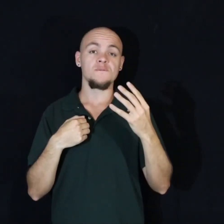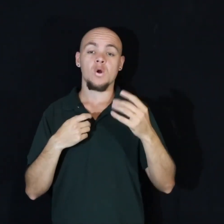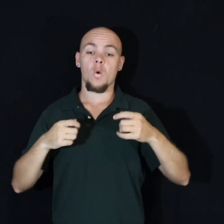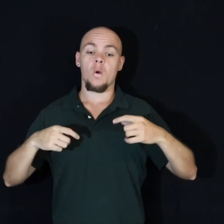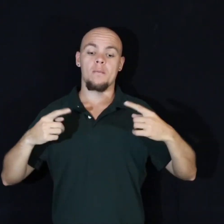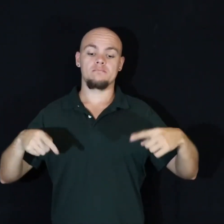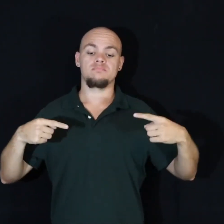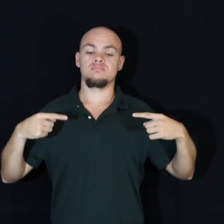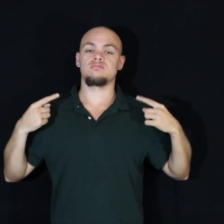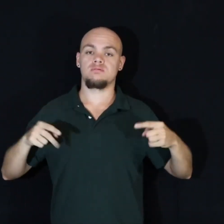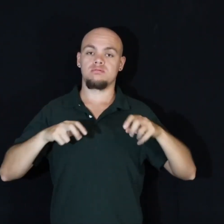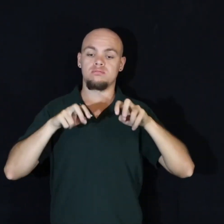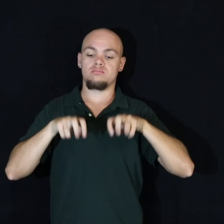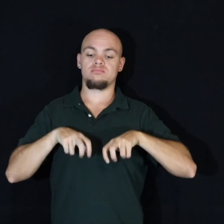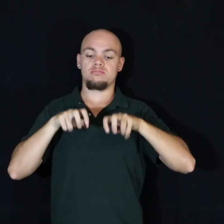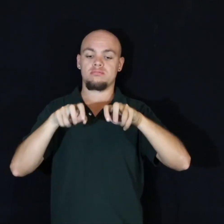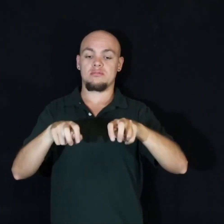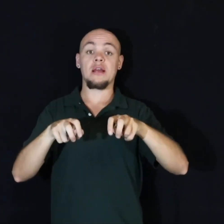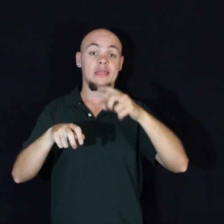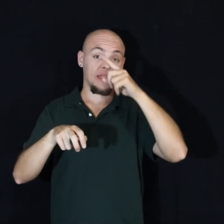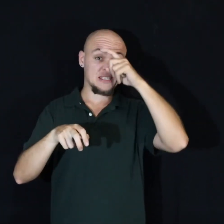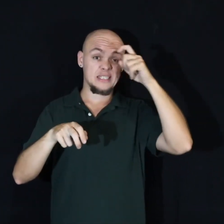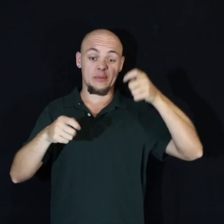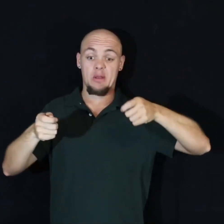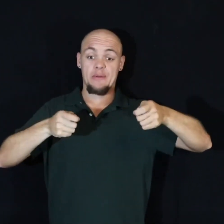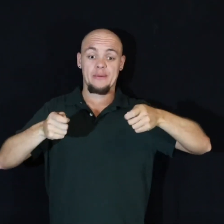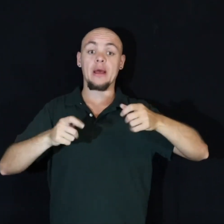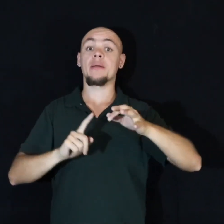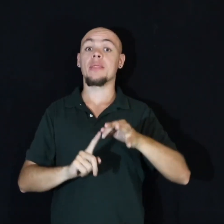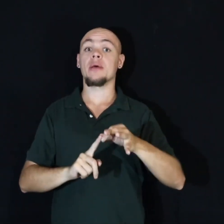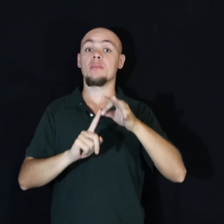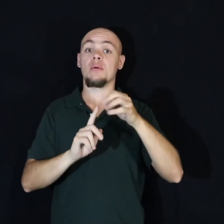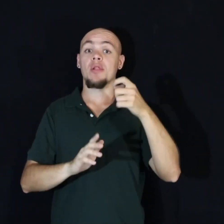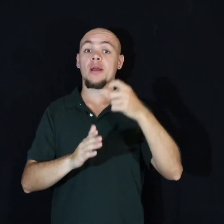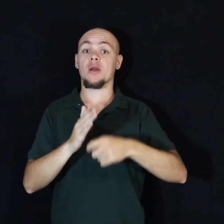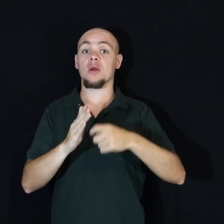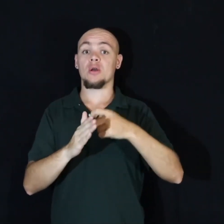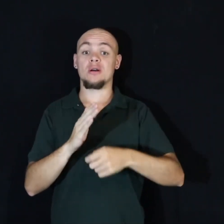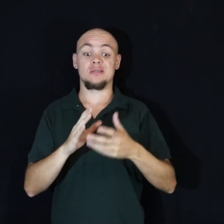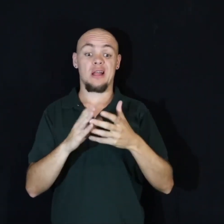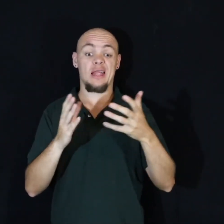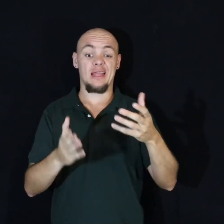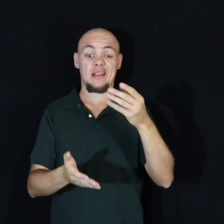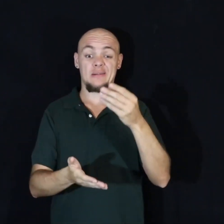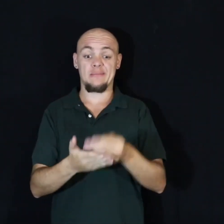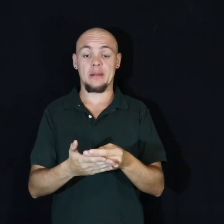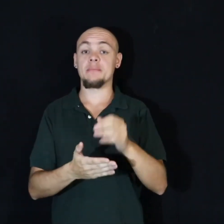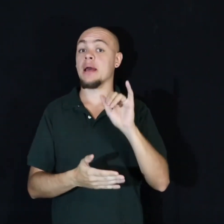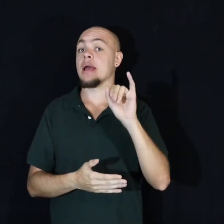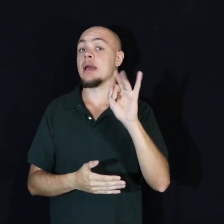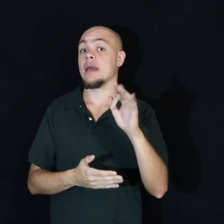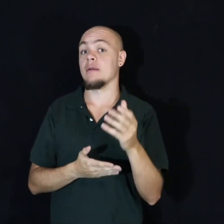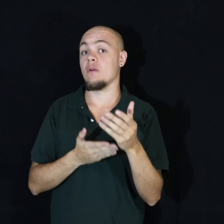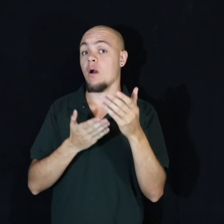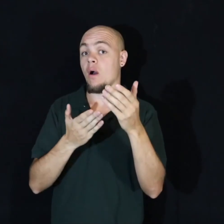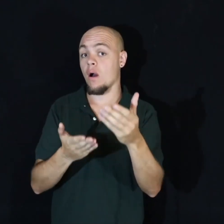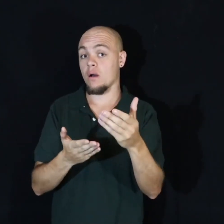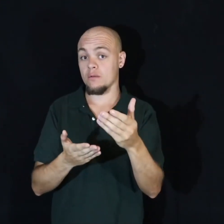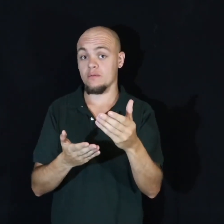daily line in the summer because the privilege costs them considerable money. But if they were offered wages for the service,